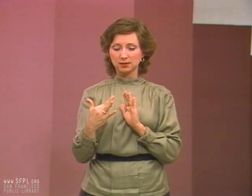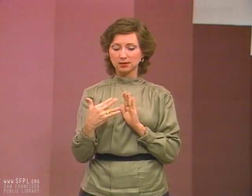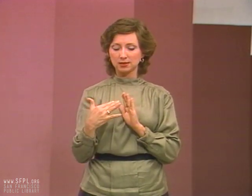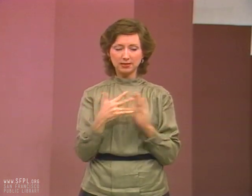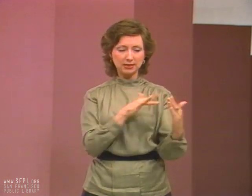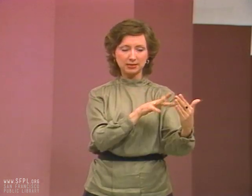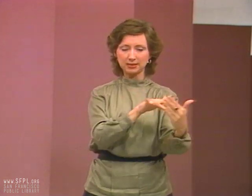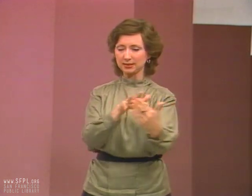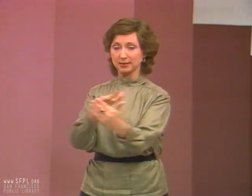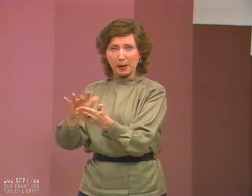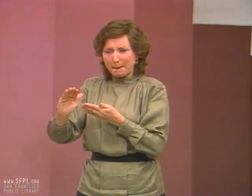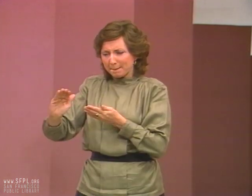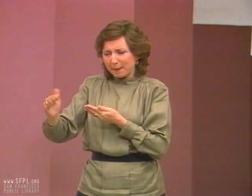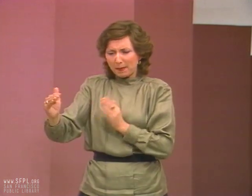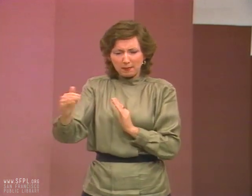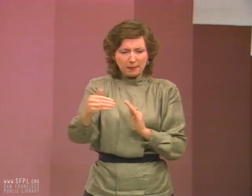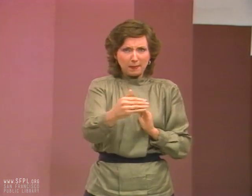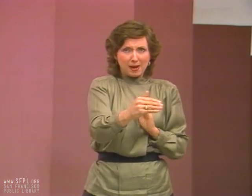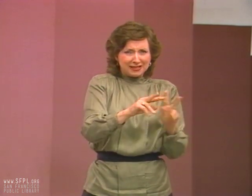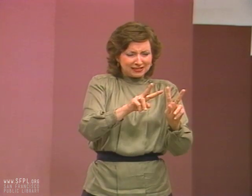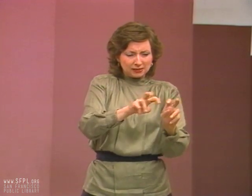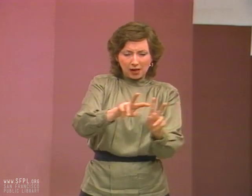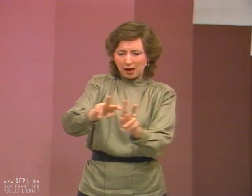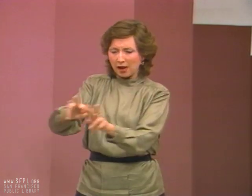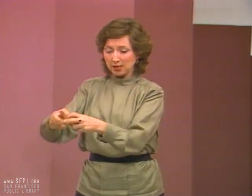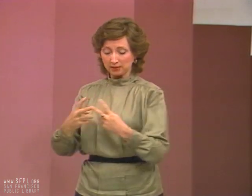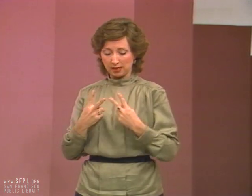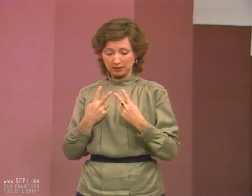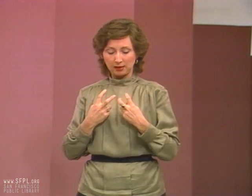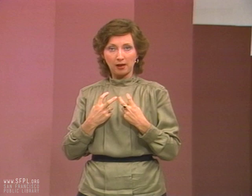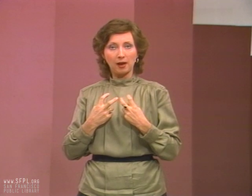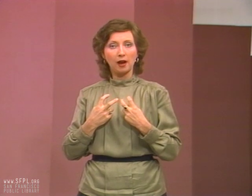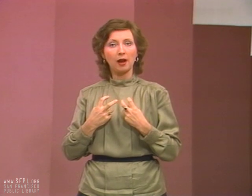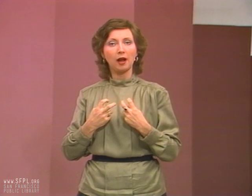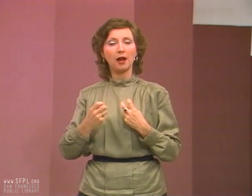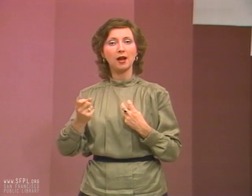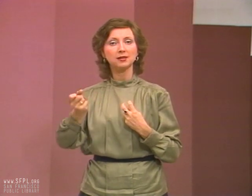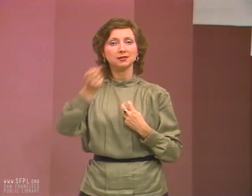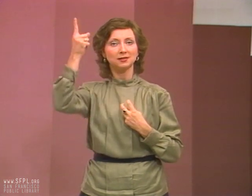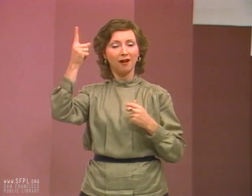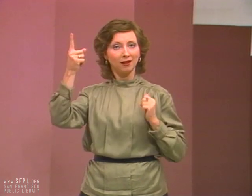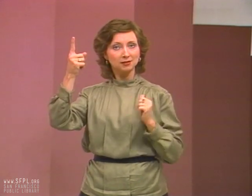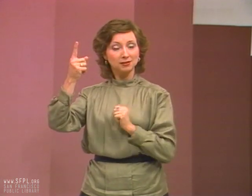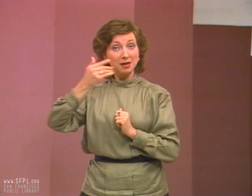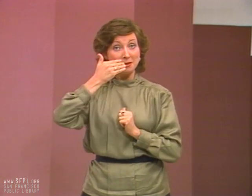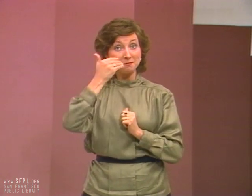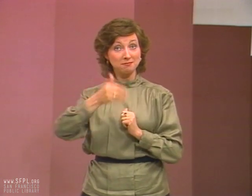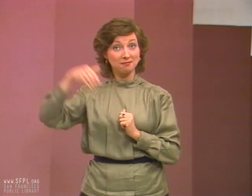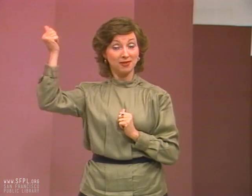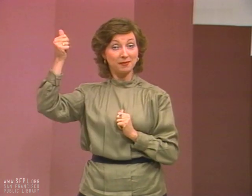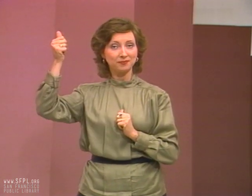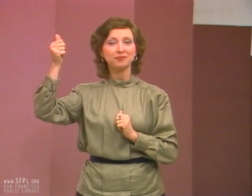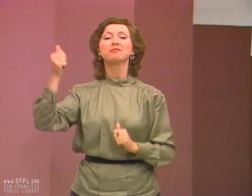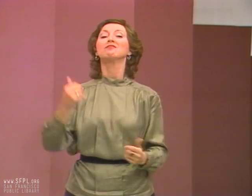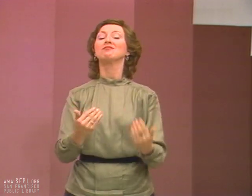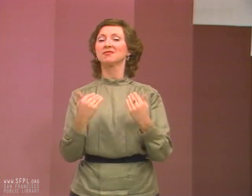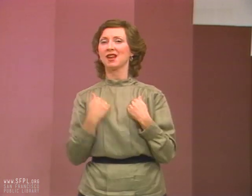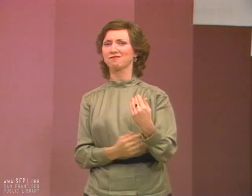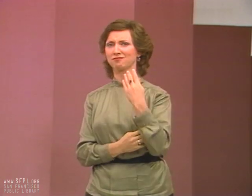gain a better understanding of others and of ourselves. In this four-part series, we